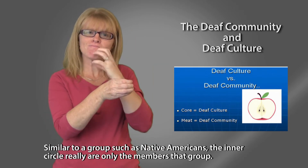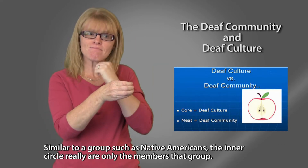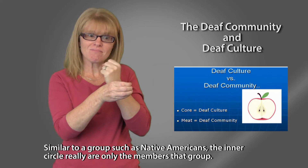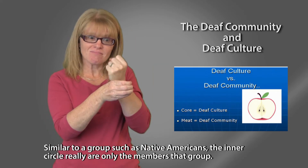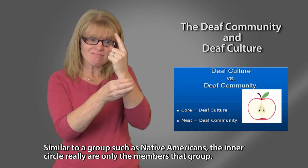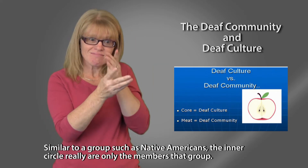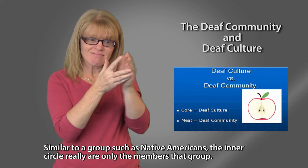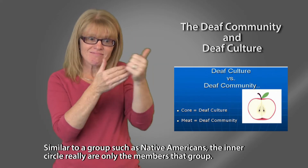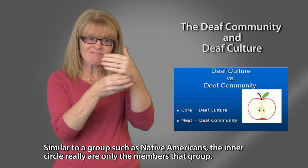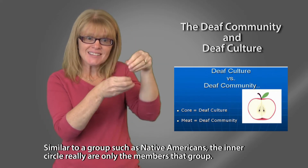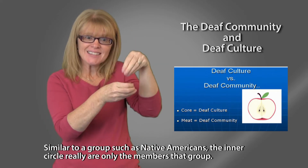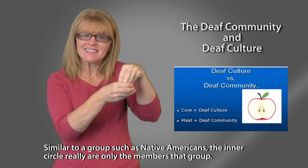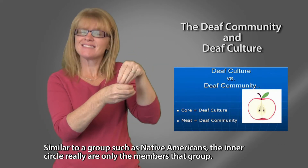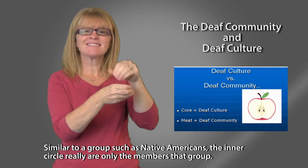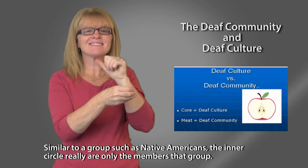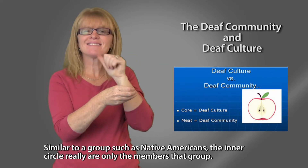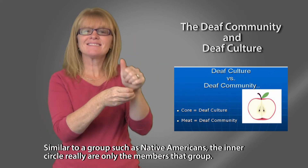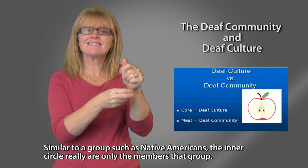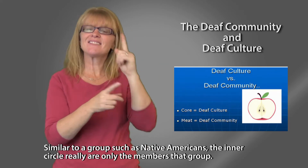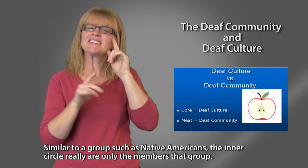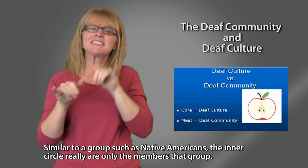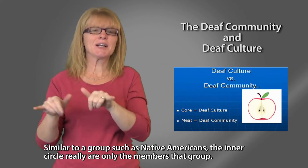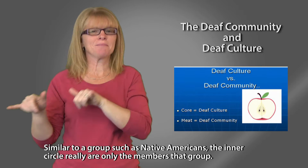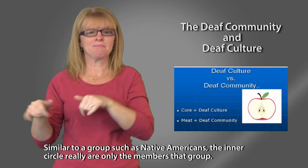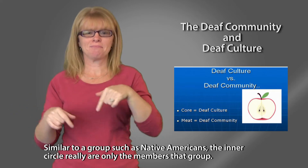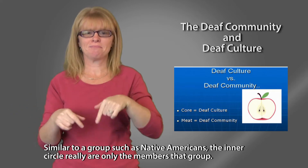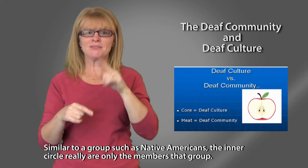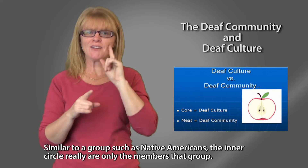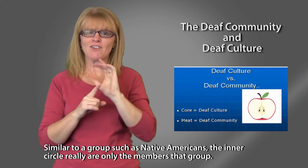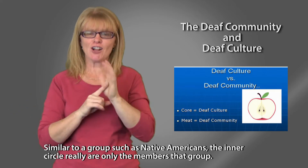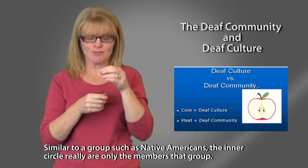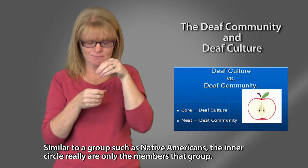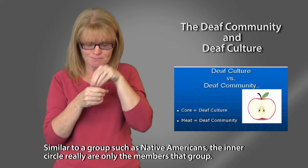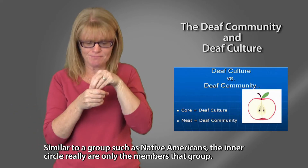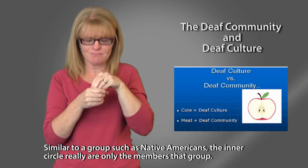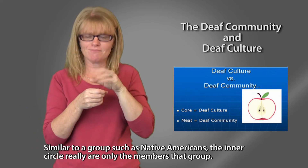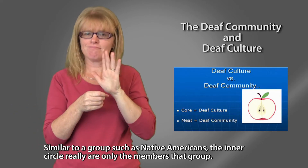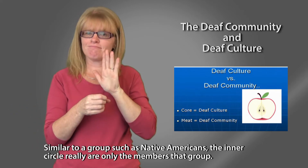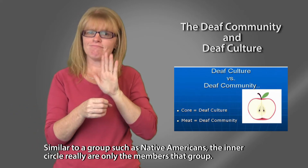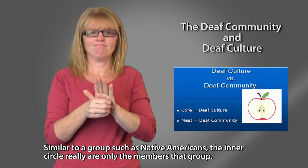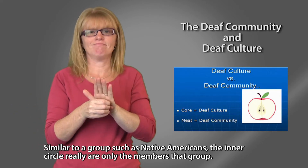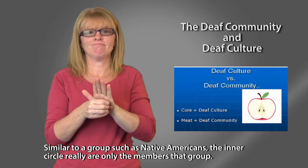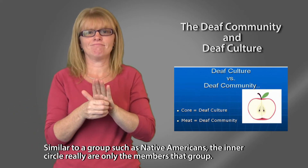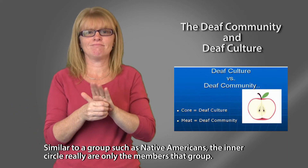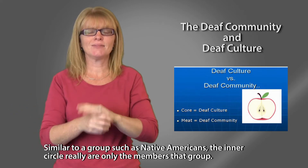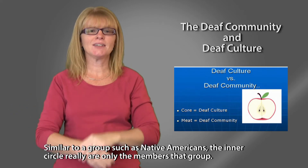Similar to a group such as Native Americans, the inner circle really are only the members of that group.